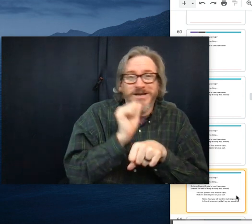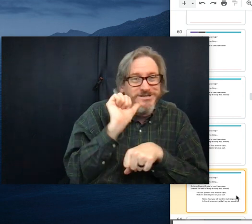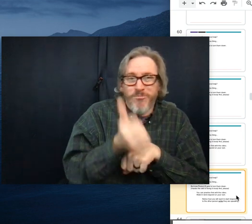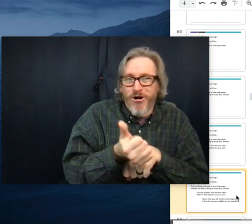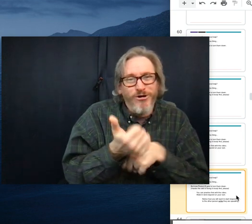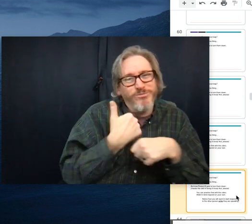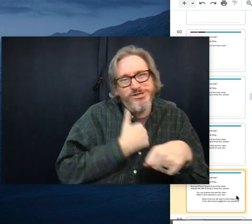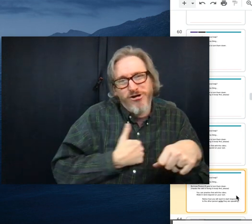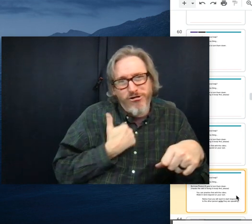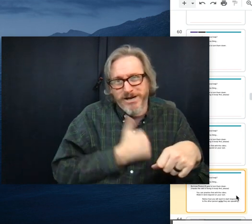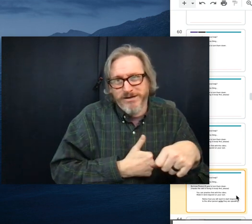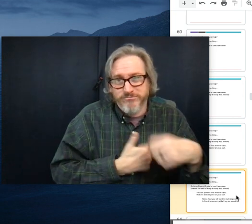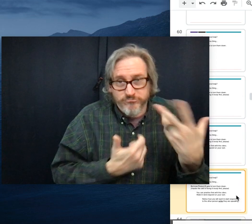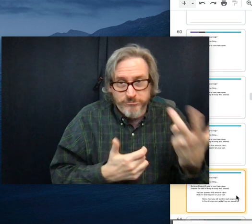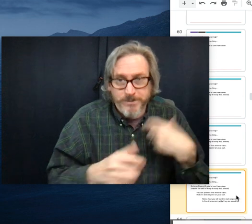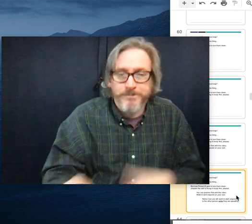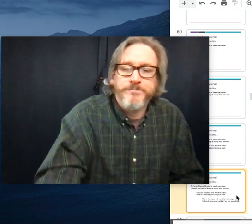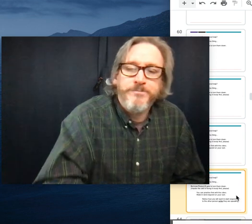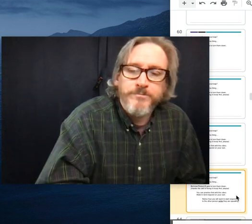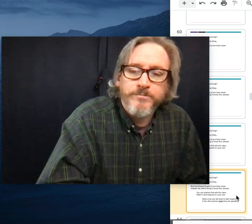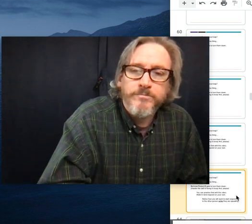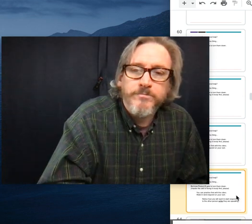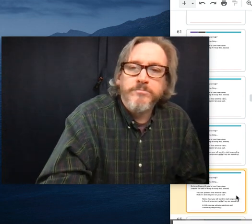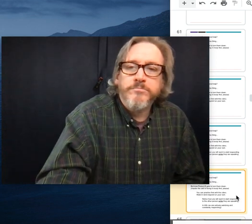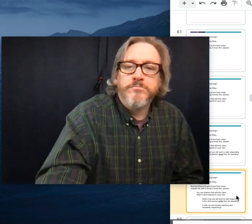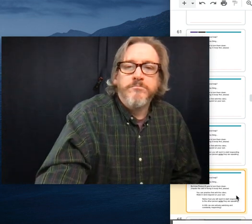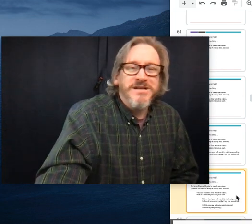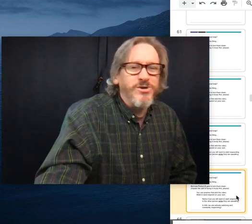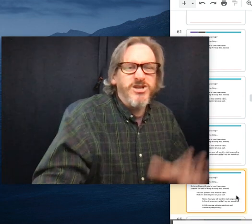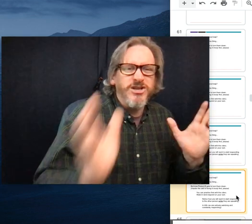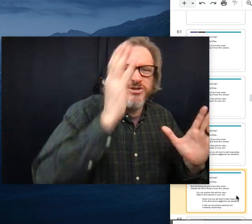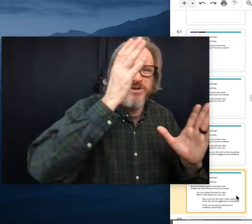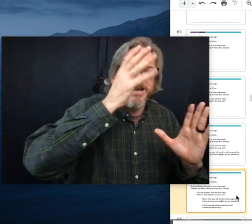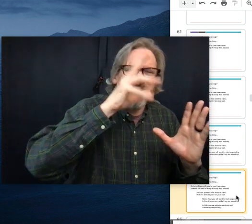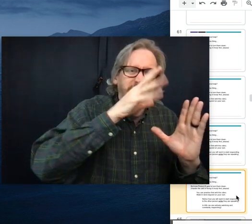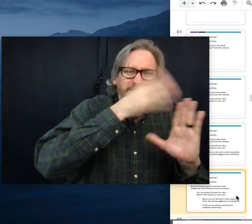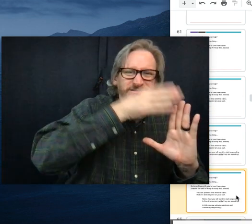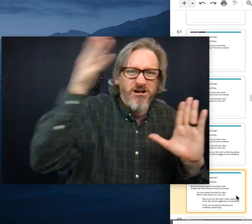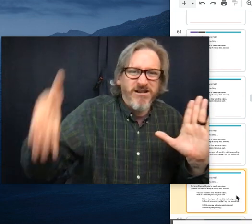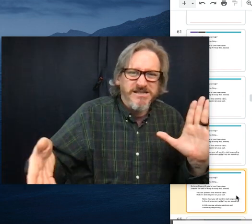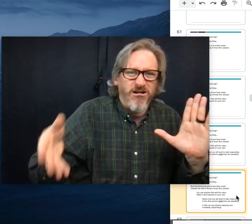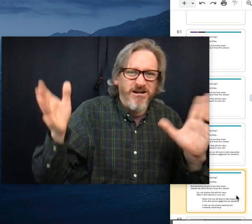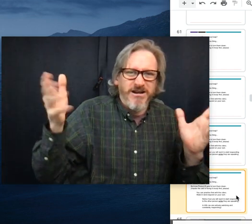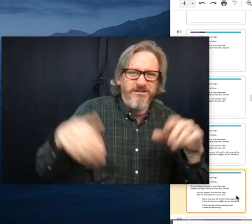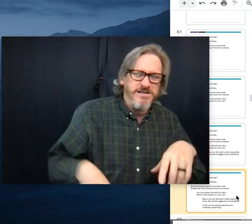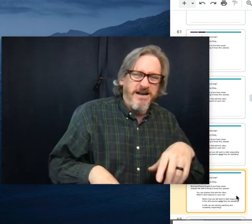really the main thing is that flow of conversation, getting to feel like,